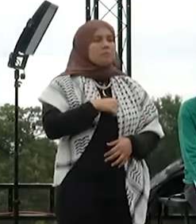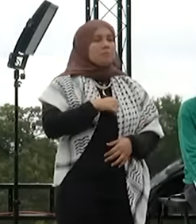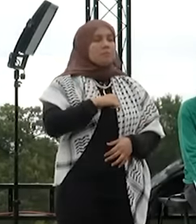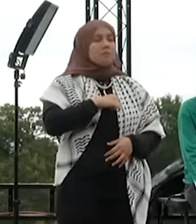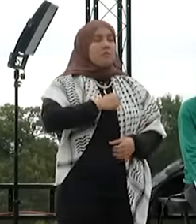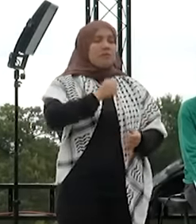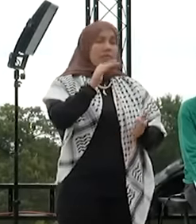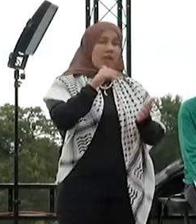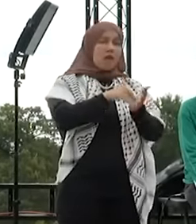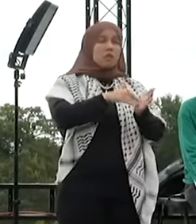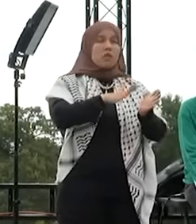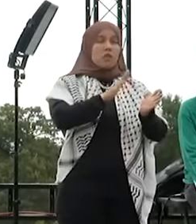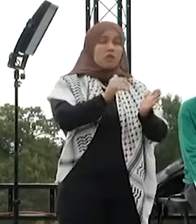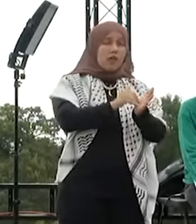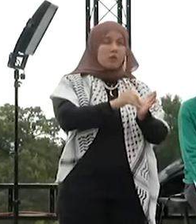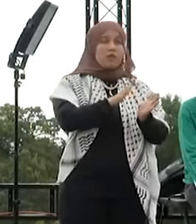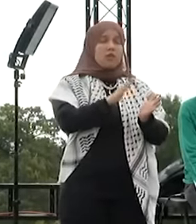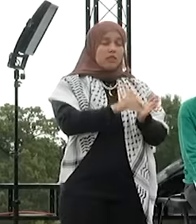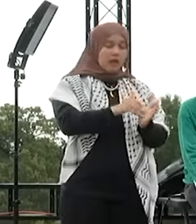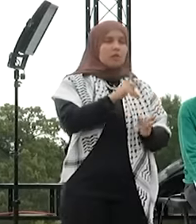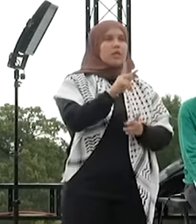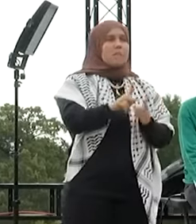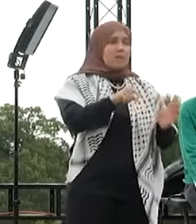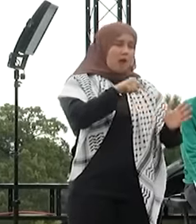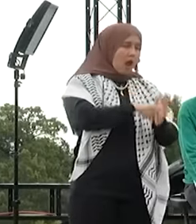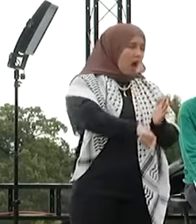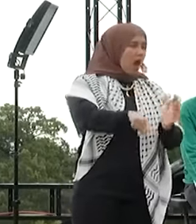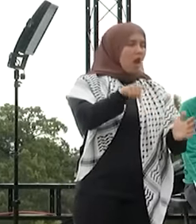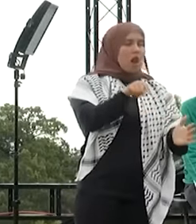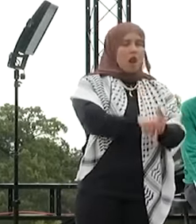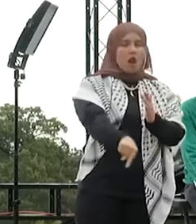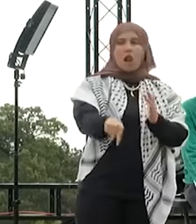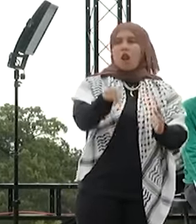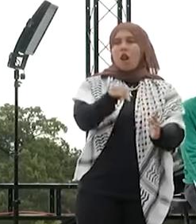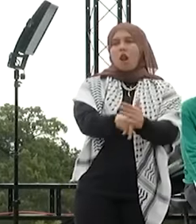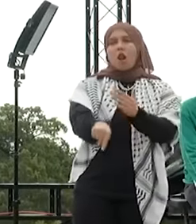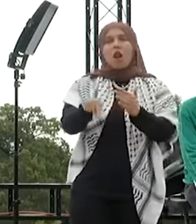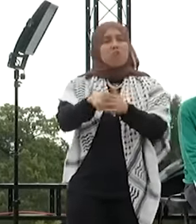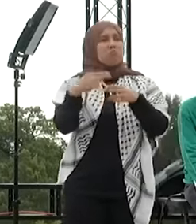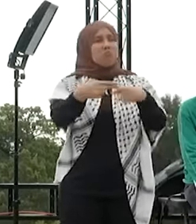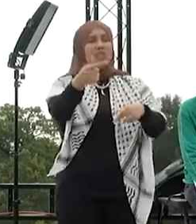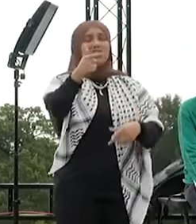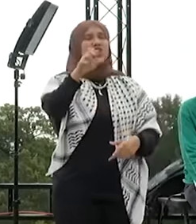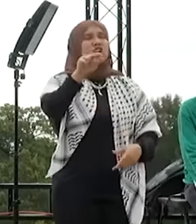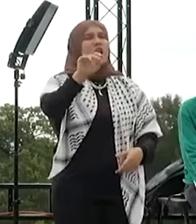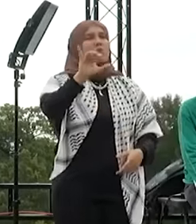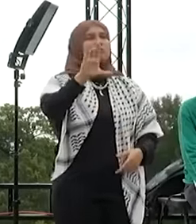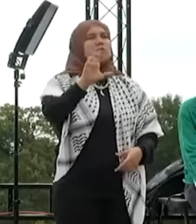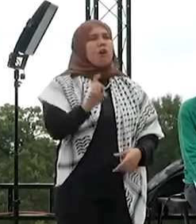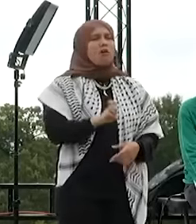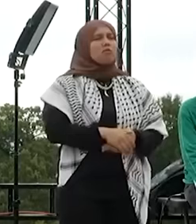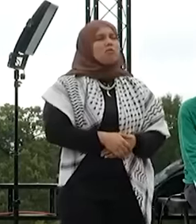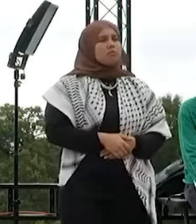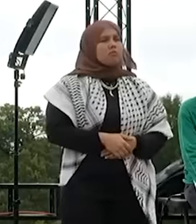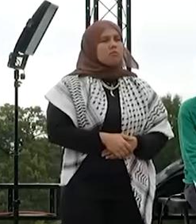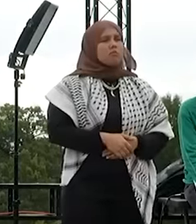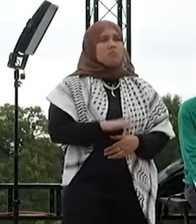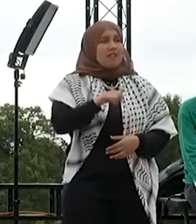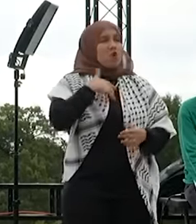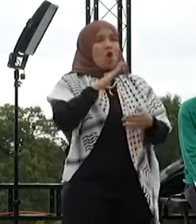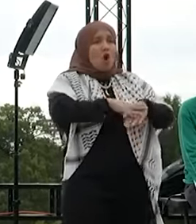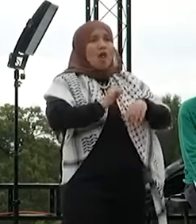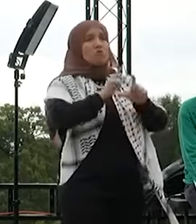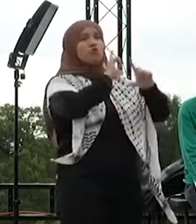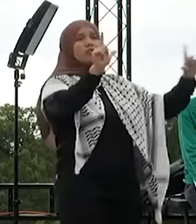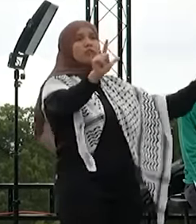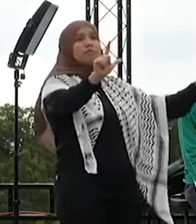of thousands of people, a genocide on our screens. Many of us may